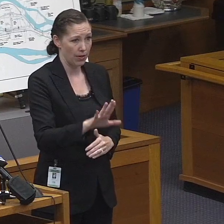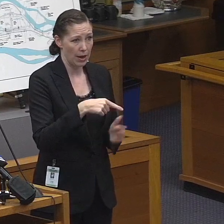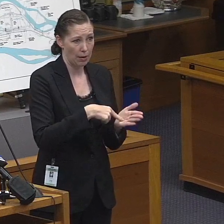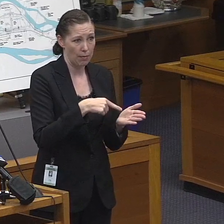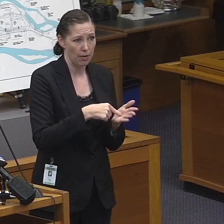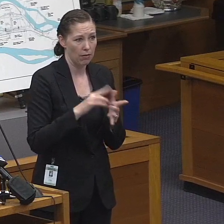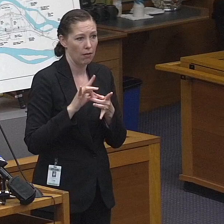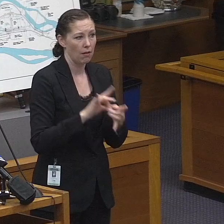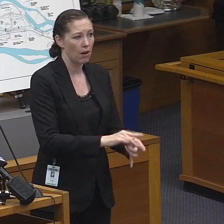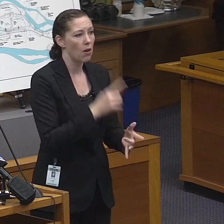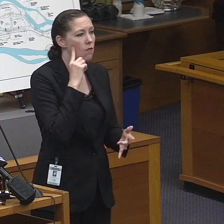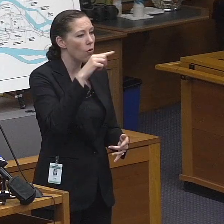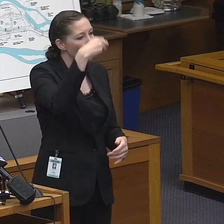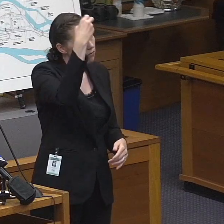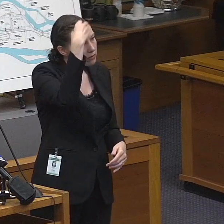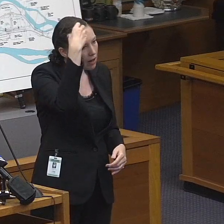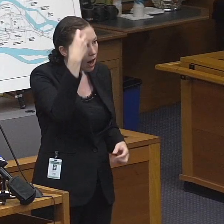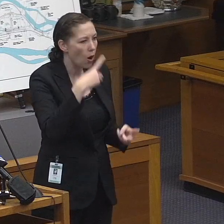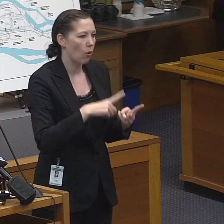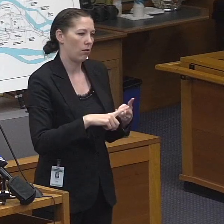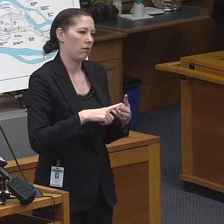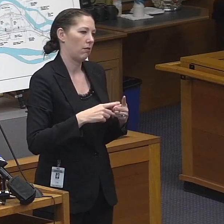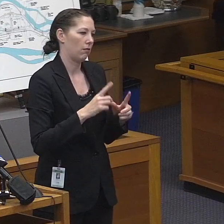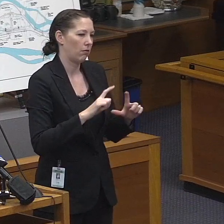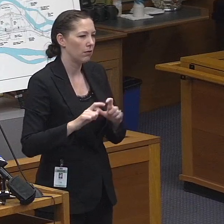to wastewater or the fixed cost.